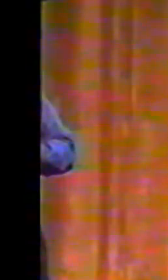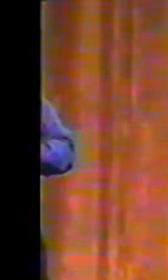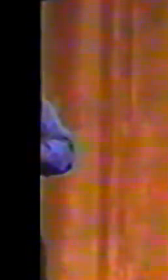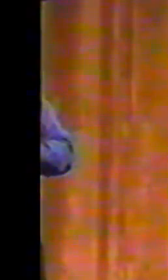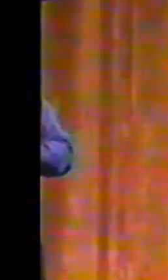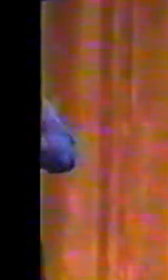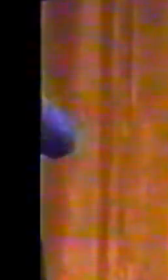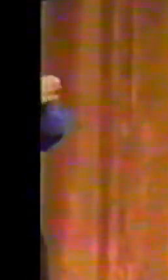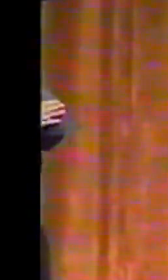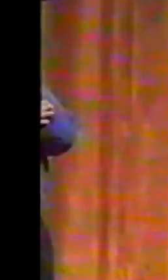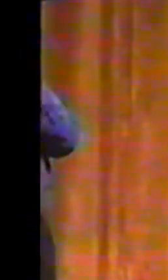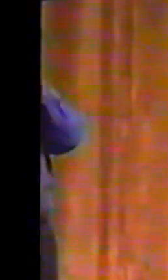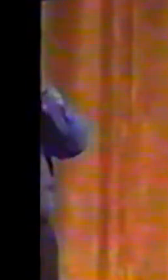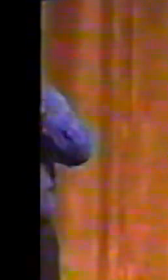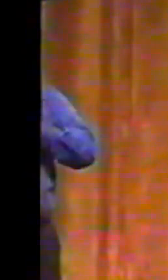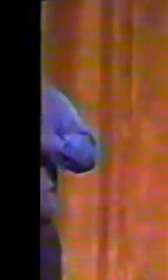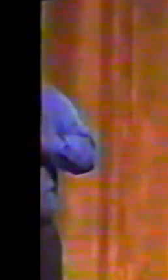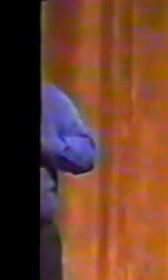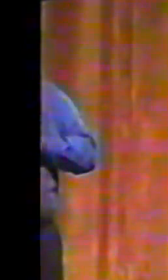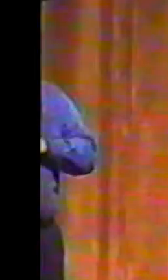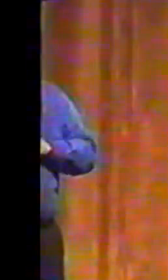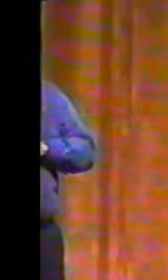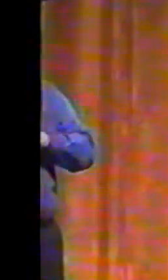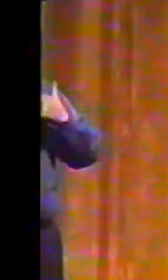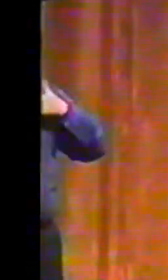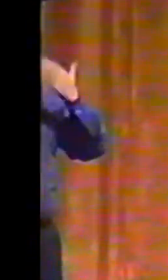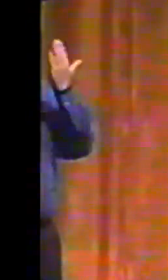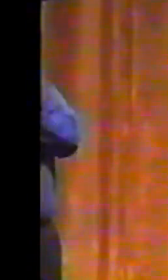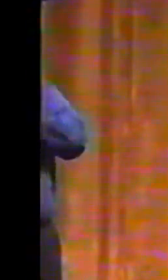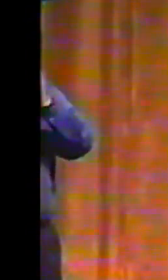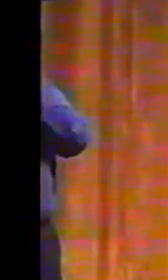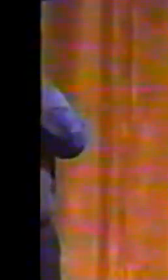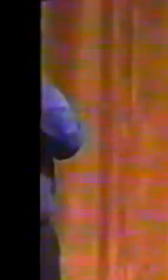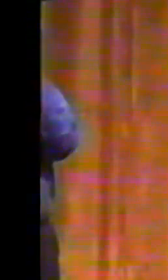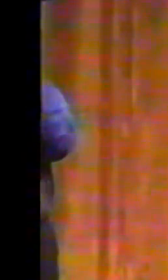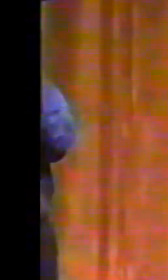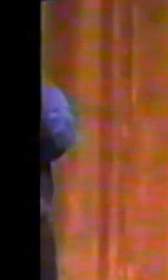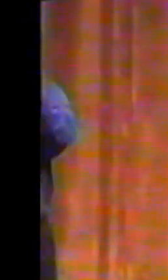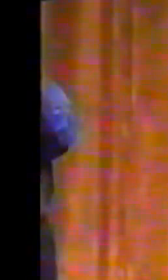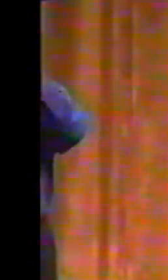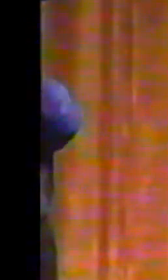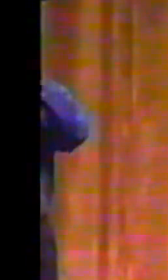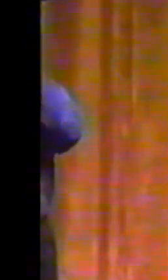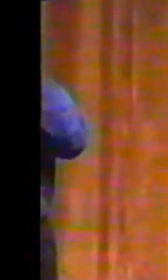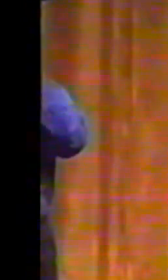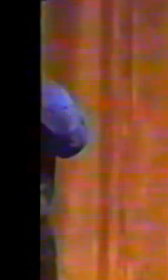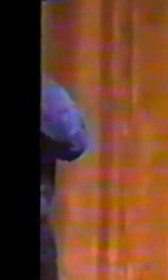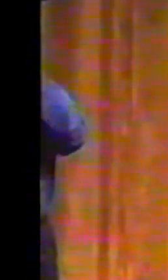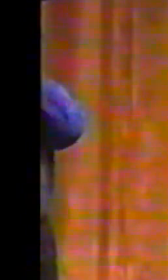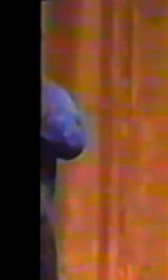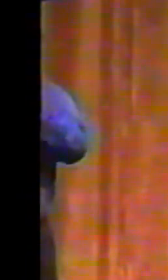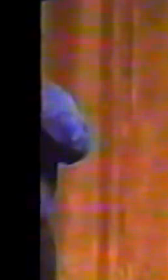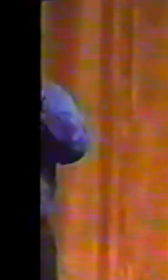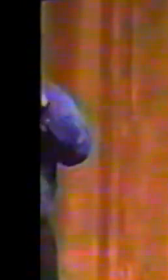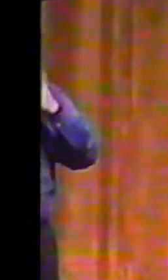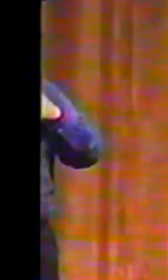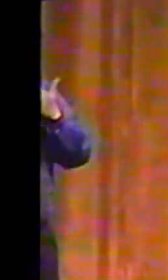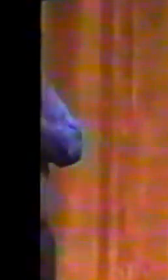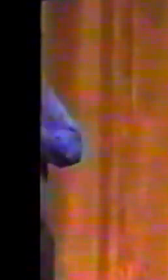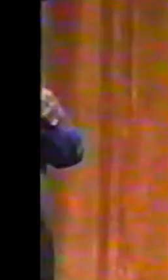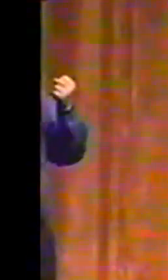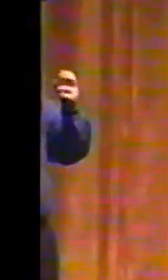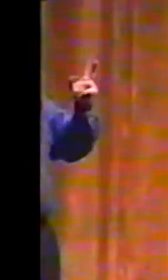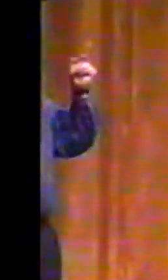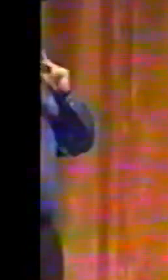scrutiny that the local office was giving them. We got a lot of calls that had, not a lot, I don't want to characterize it that way, we got a few calls that had